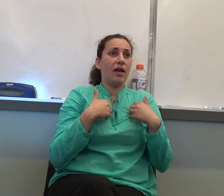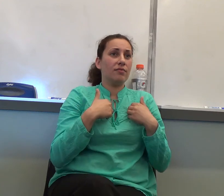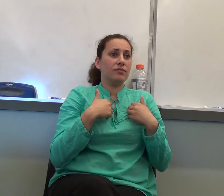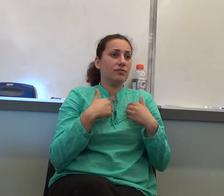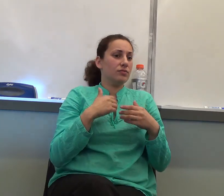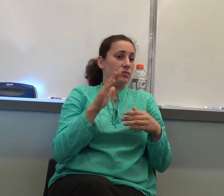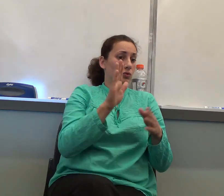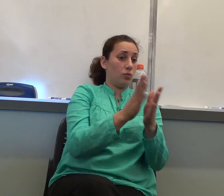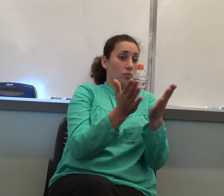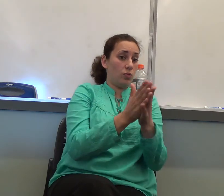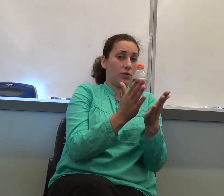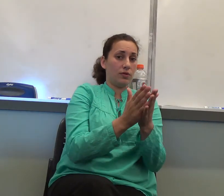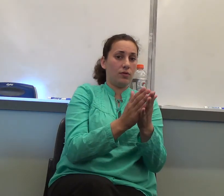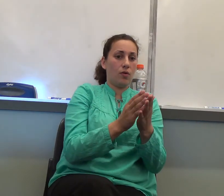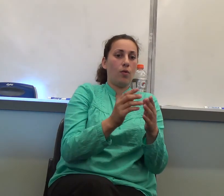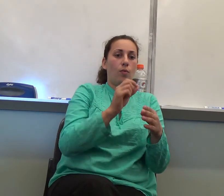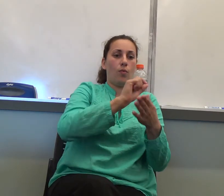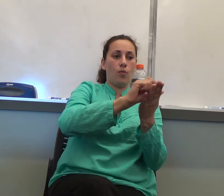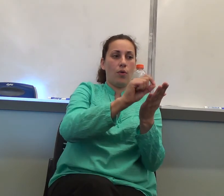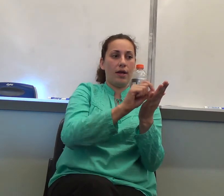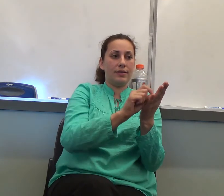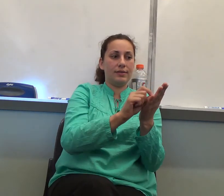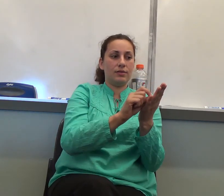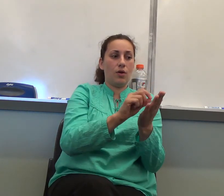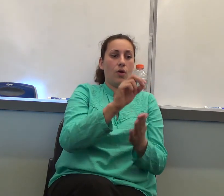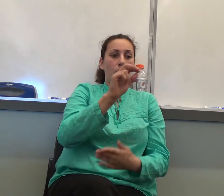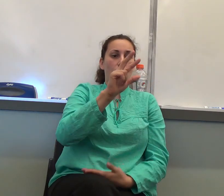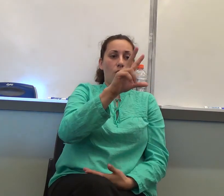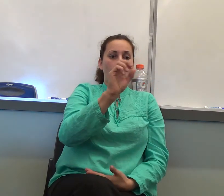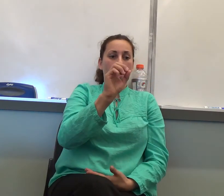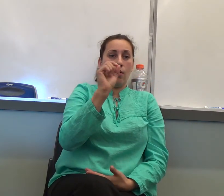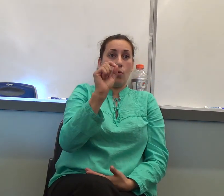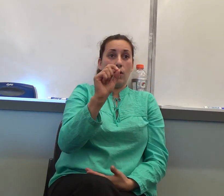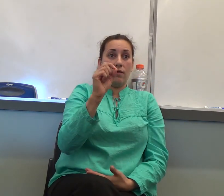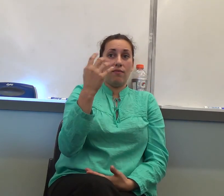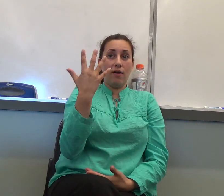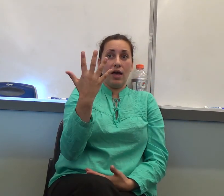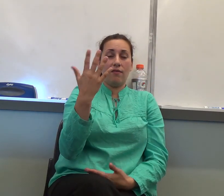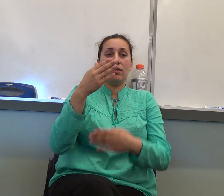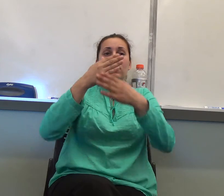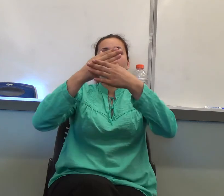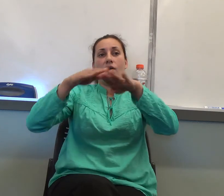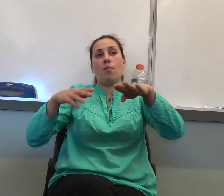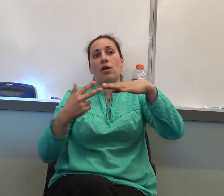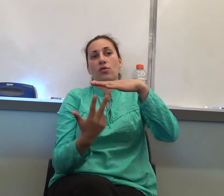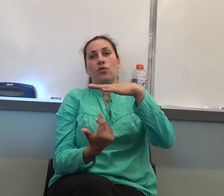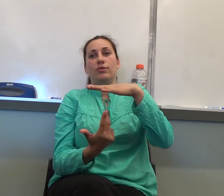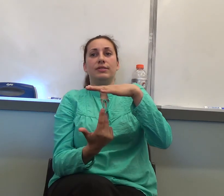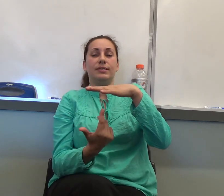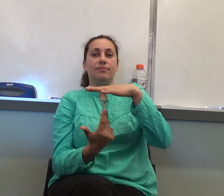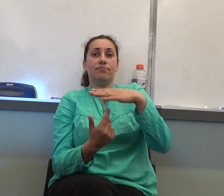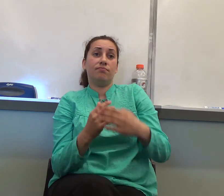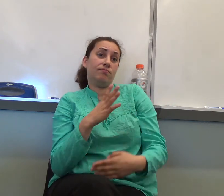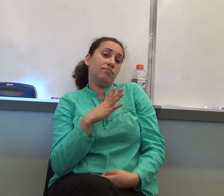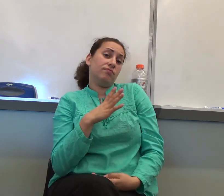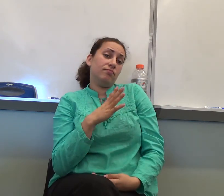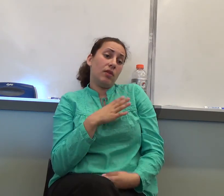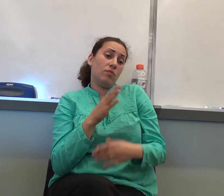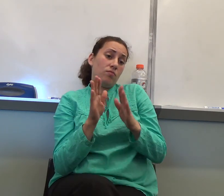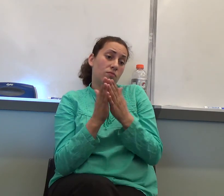30.55 divided by 13. Okay, that's fine for a book, it's fine for